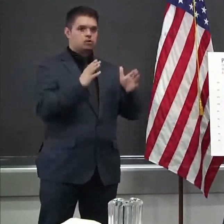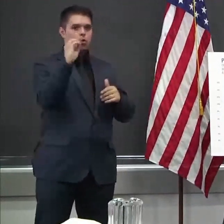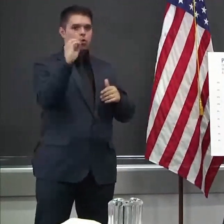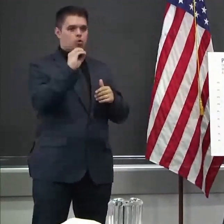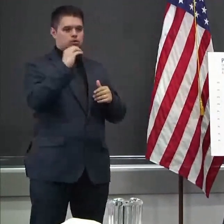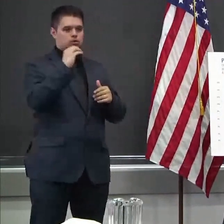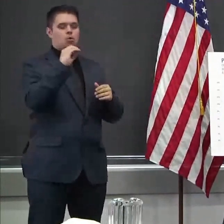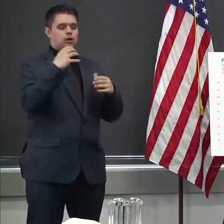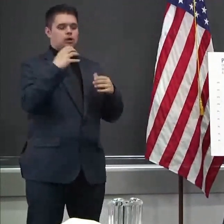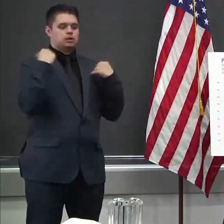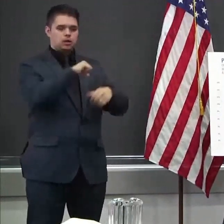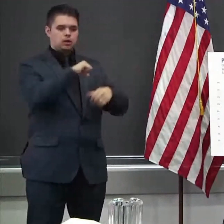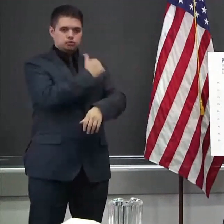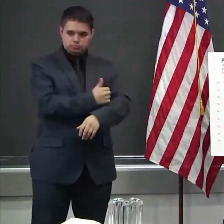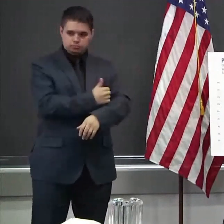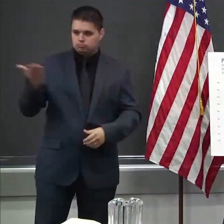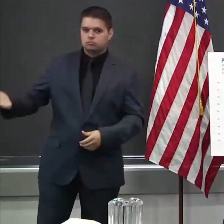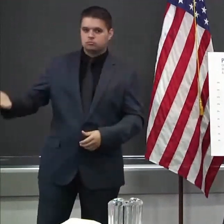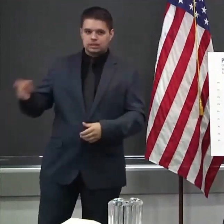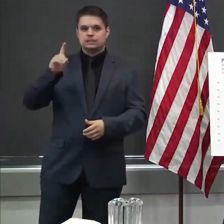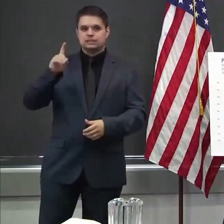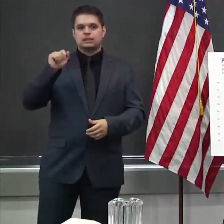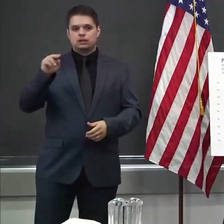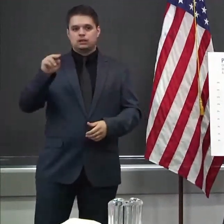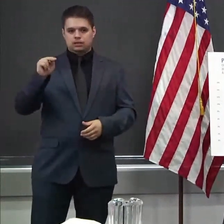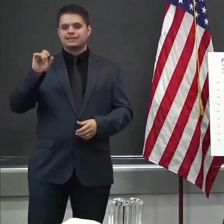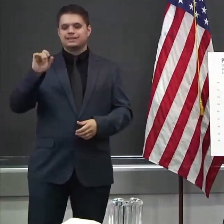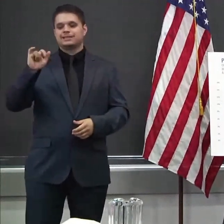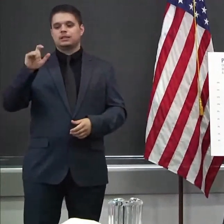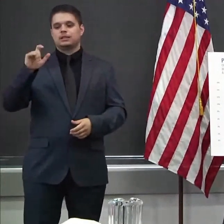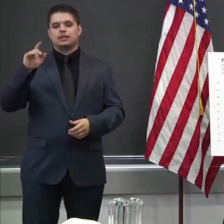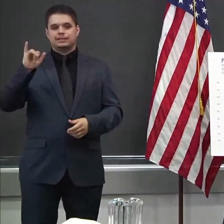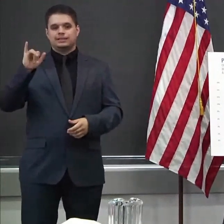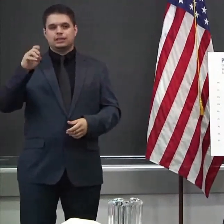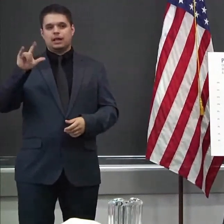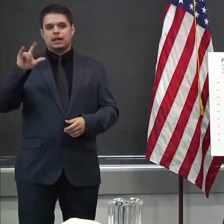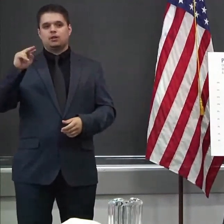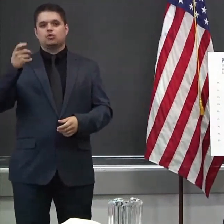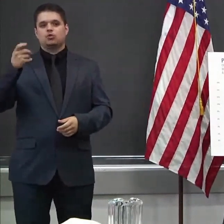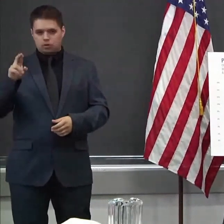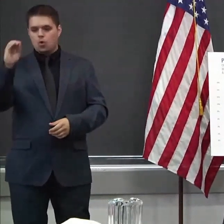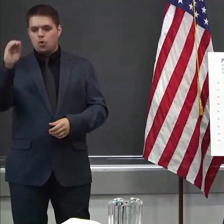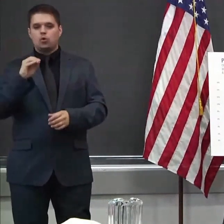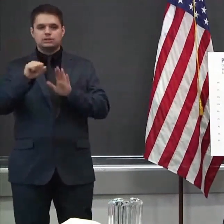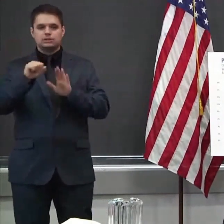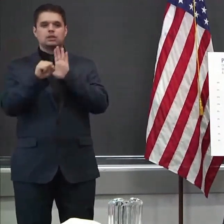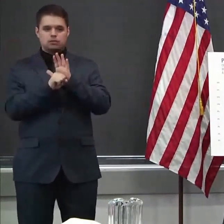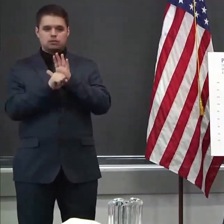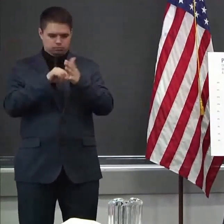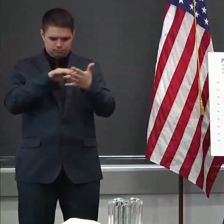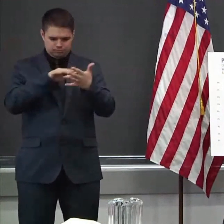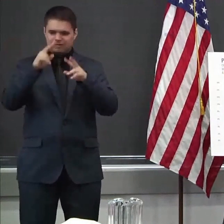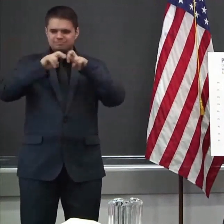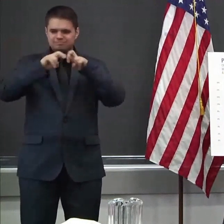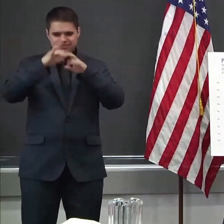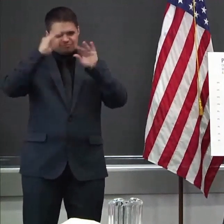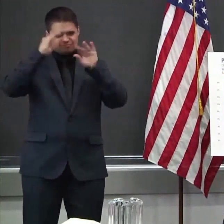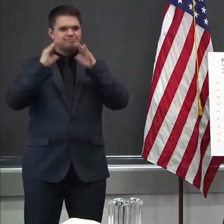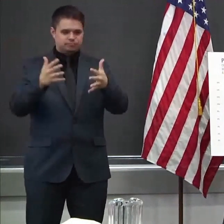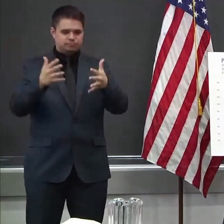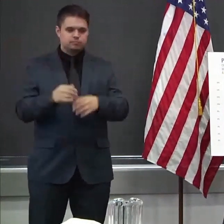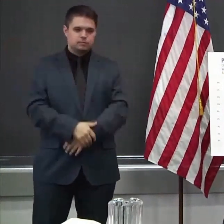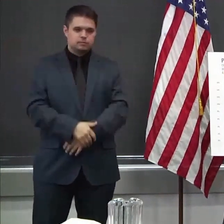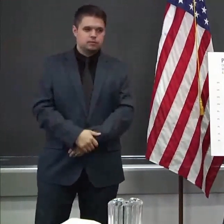Dean Sidelinger, our state epidemiologist. Today, I will lay out a framework that we will use as we